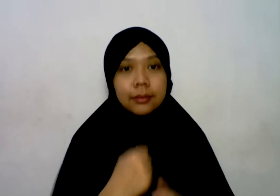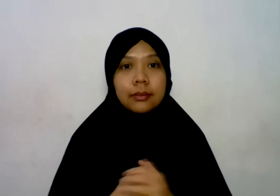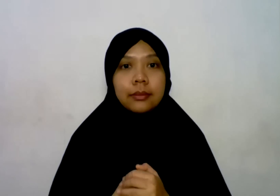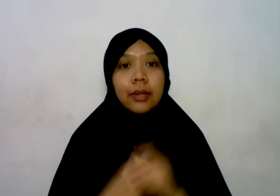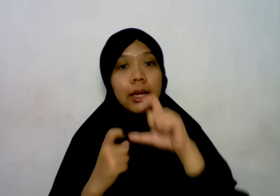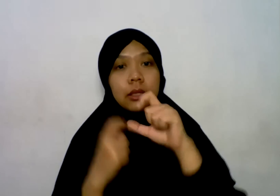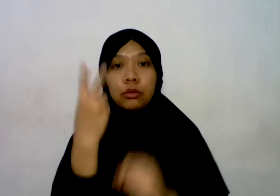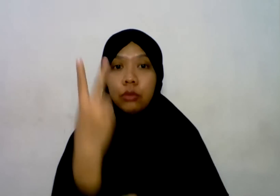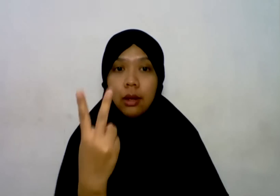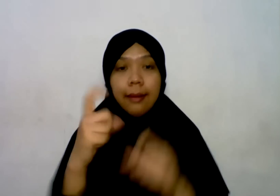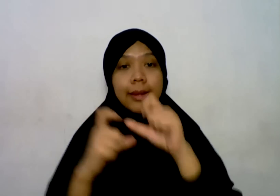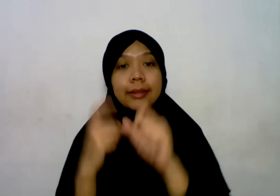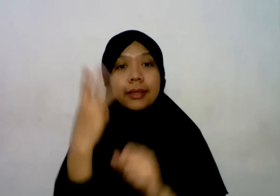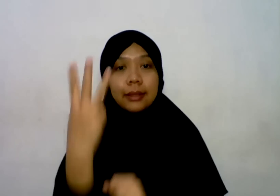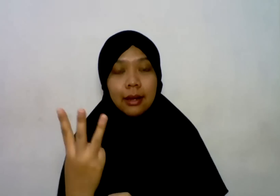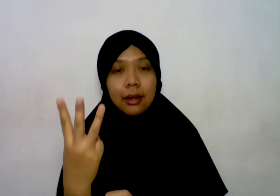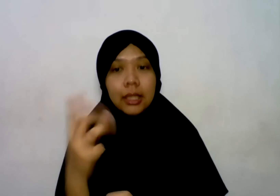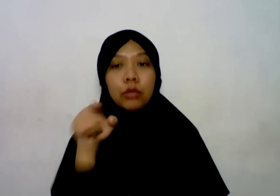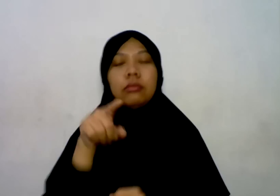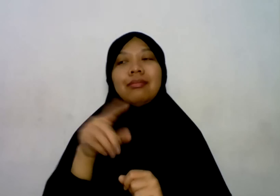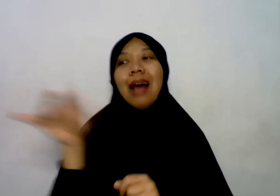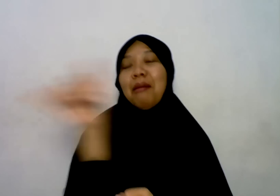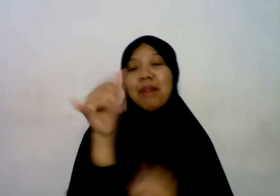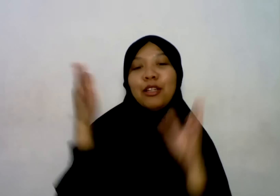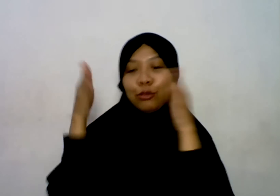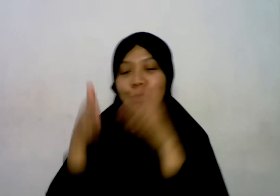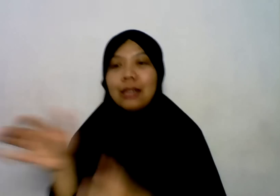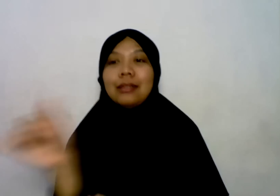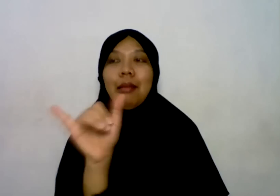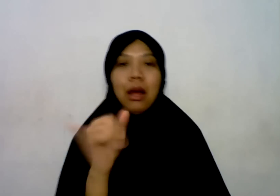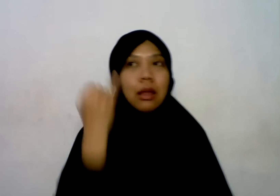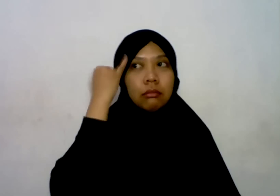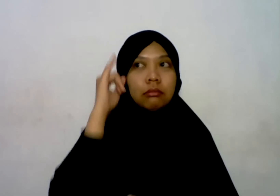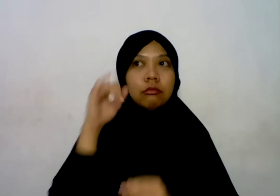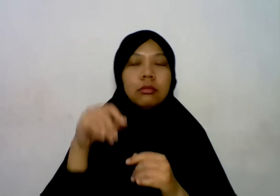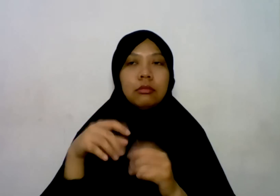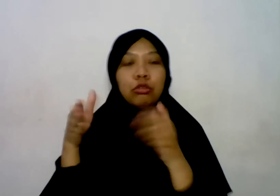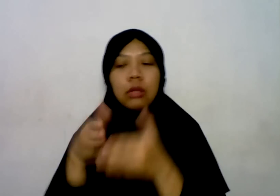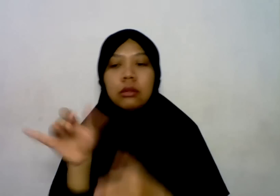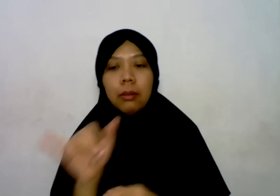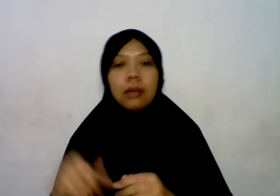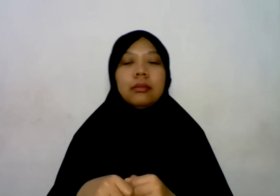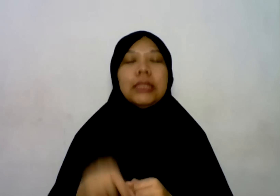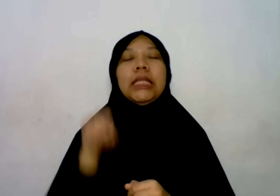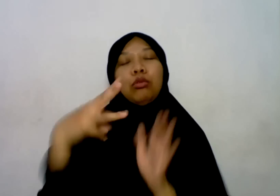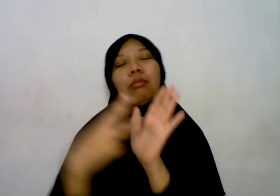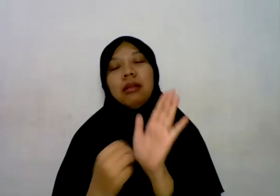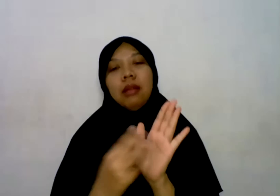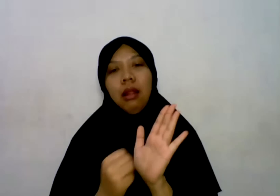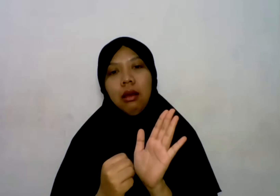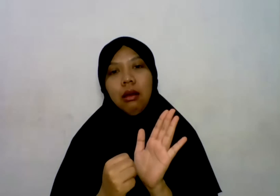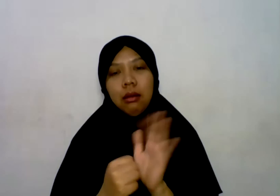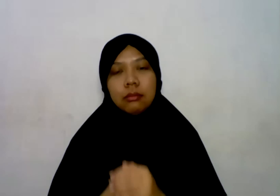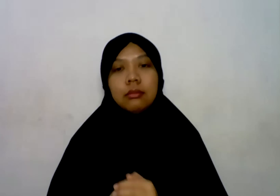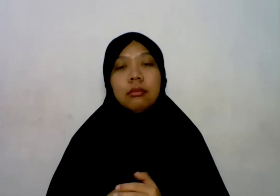master level and doctoral level has linear in the single disciplines. This is the problem of the, to me,